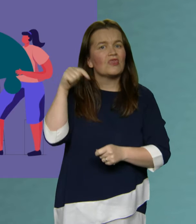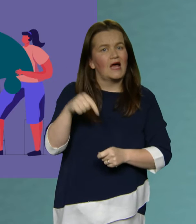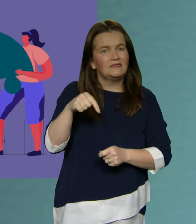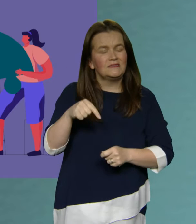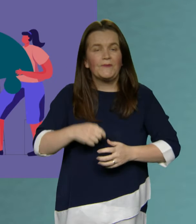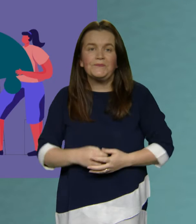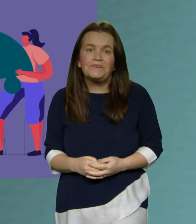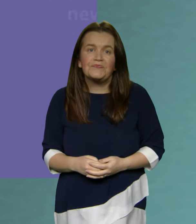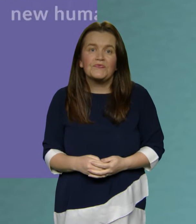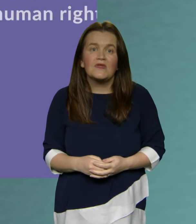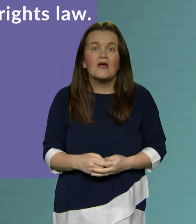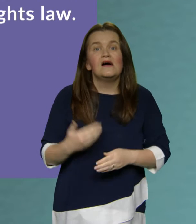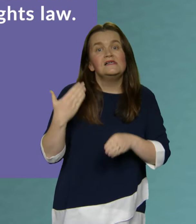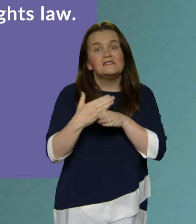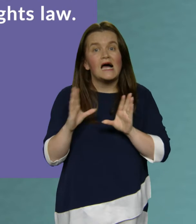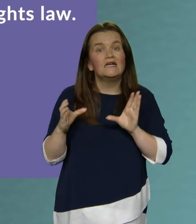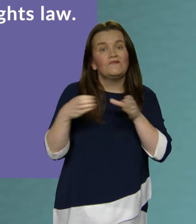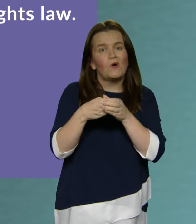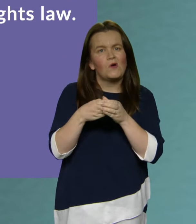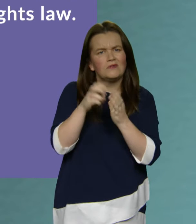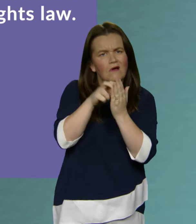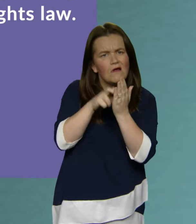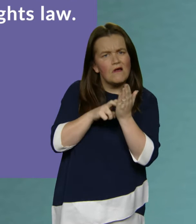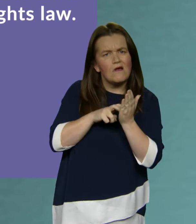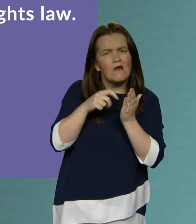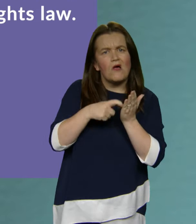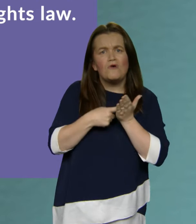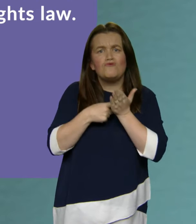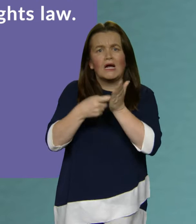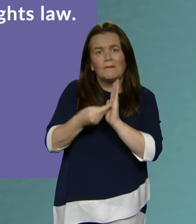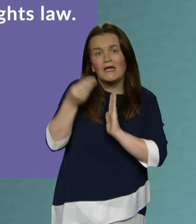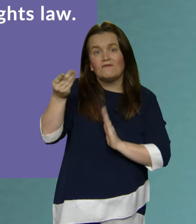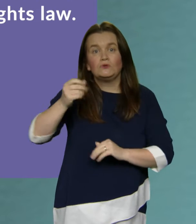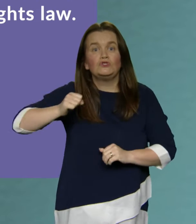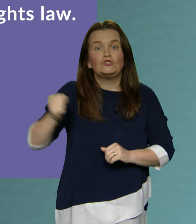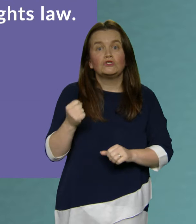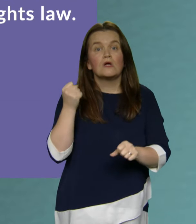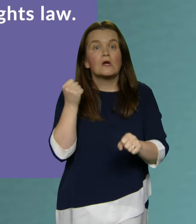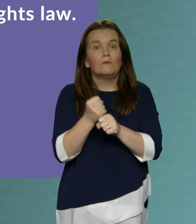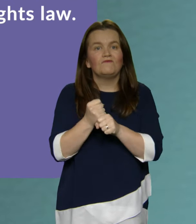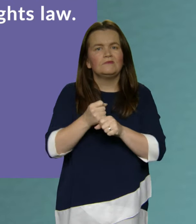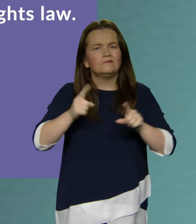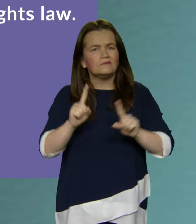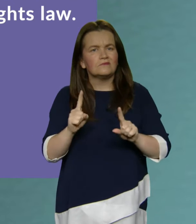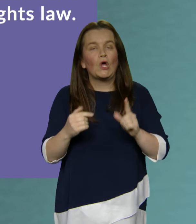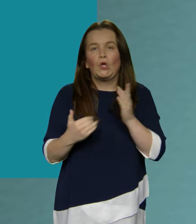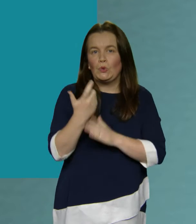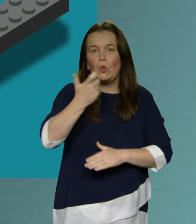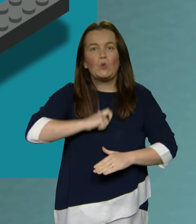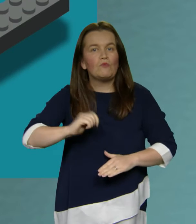to change that. The Taskforce is putting together recommendations to the Scottish Government for a new human rights